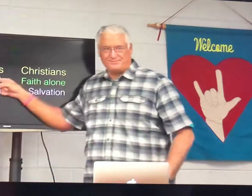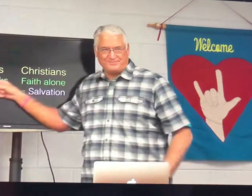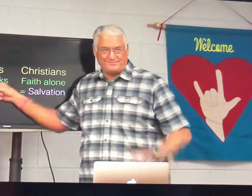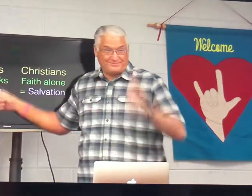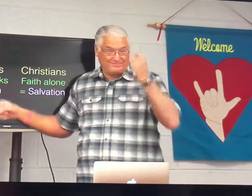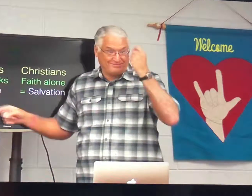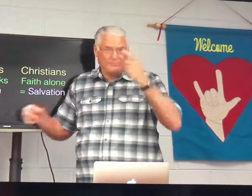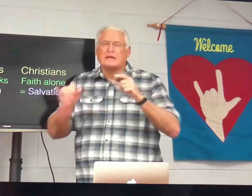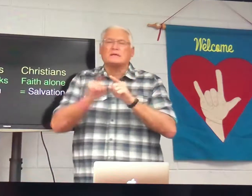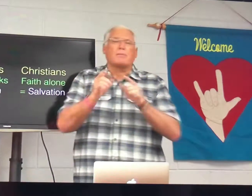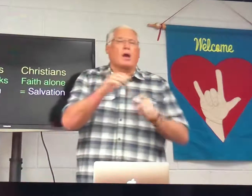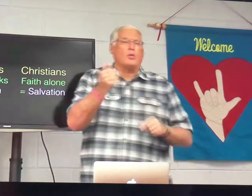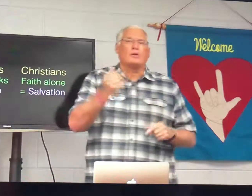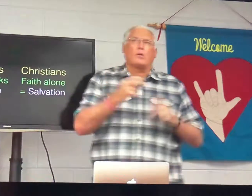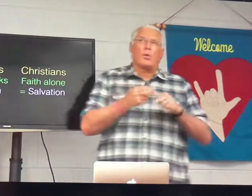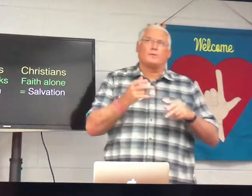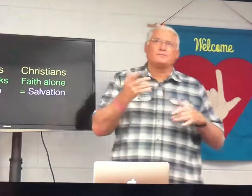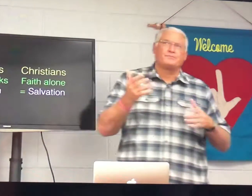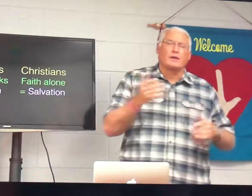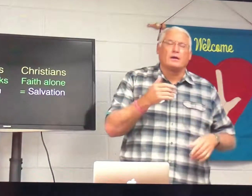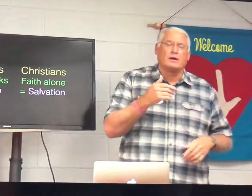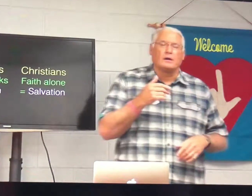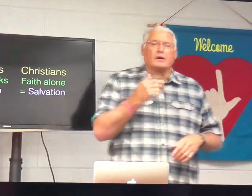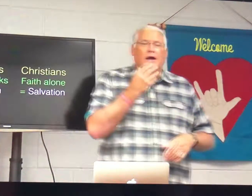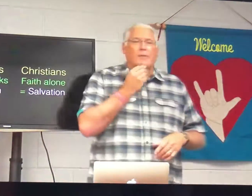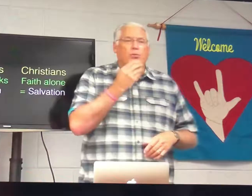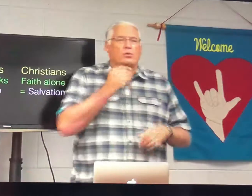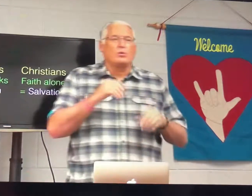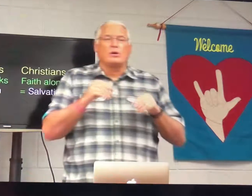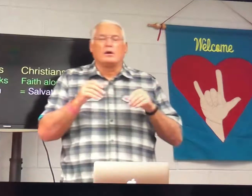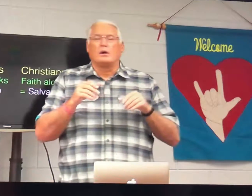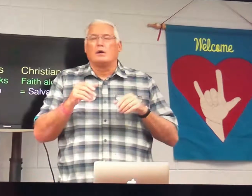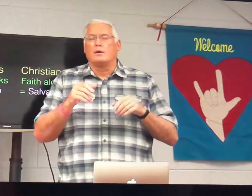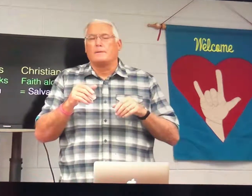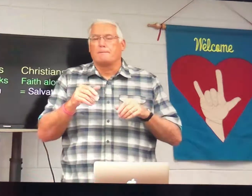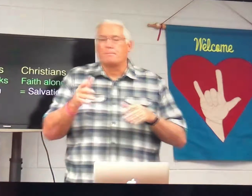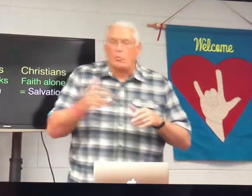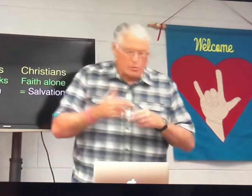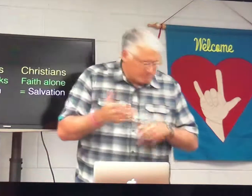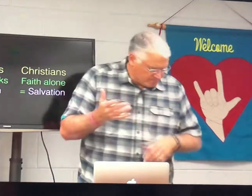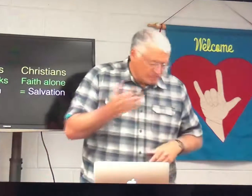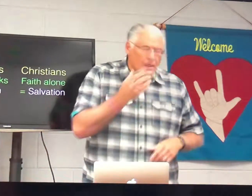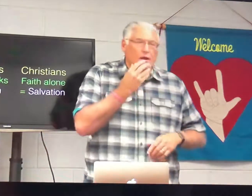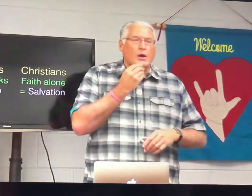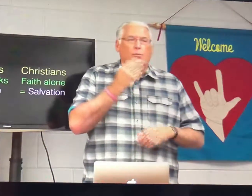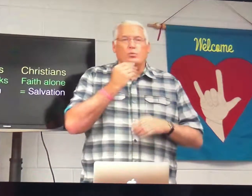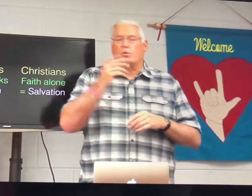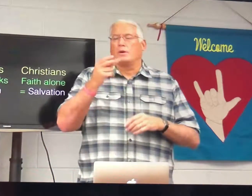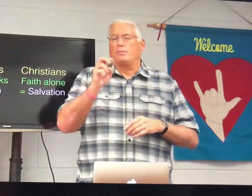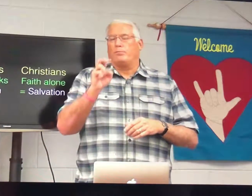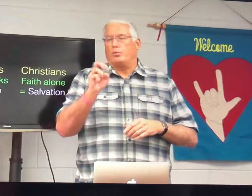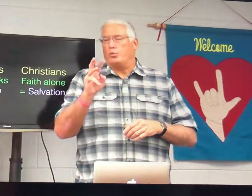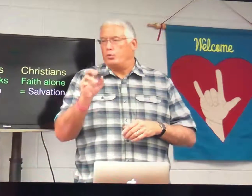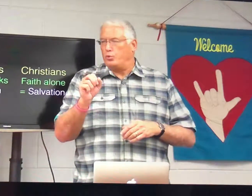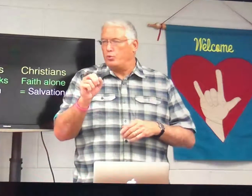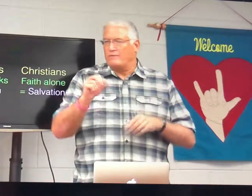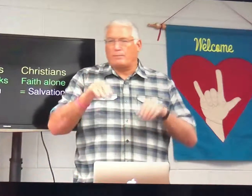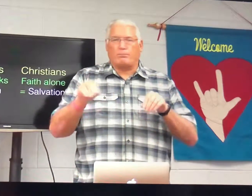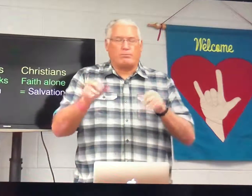on June the 5th in New York. But outside of that, there has been little to get excited about over Alex Cobb's season. And count